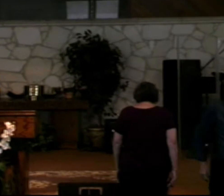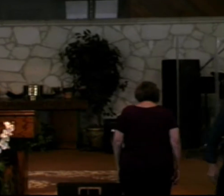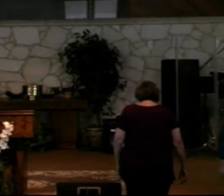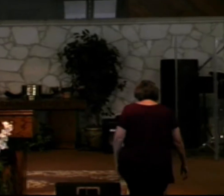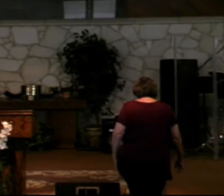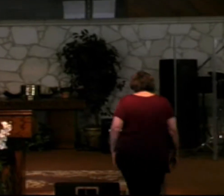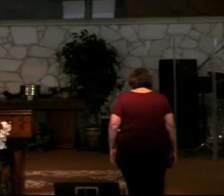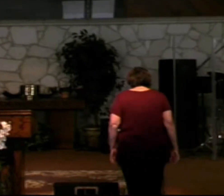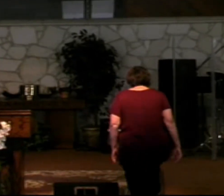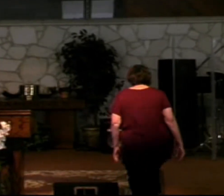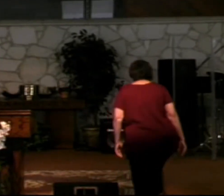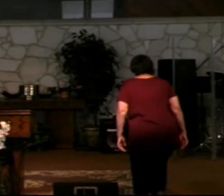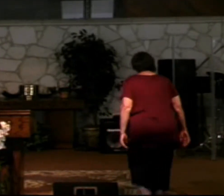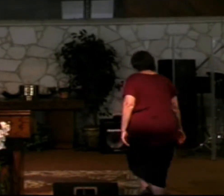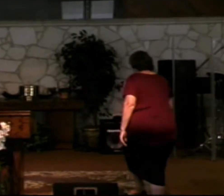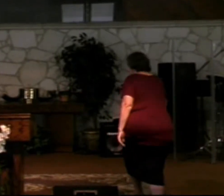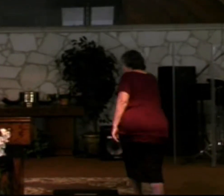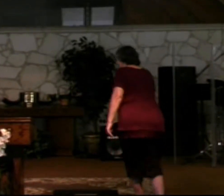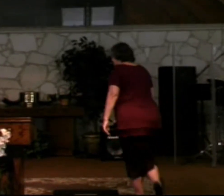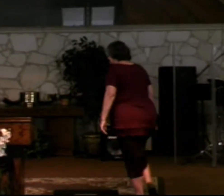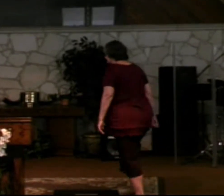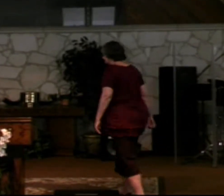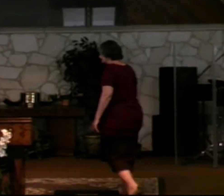Hallelujah. Hallelujah.